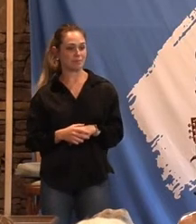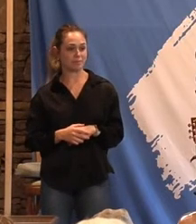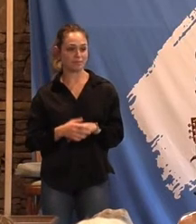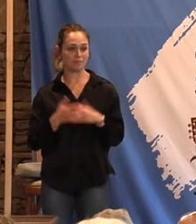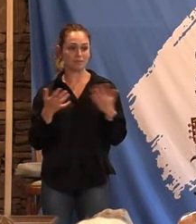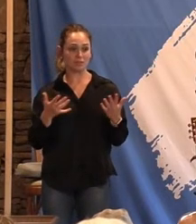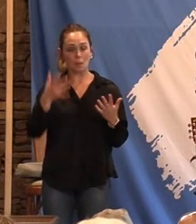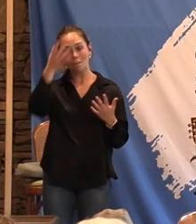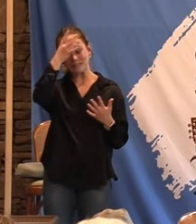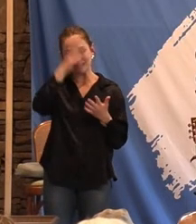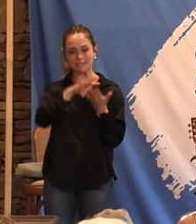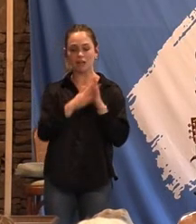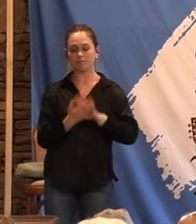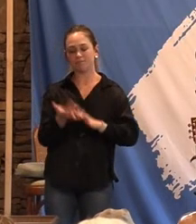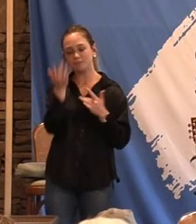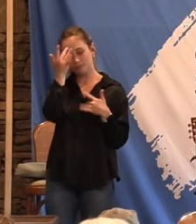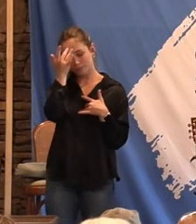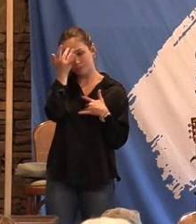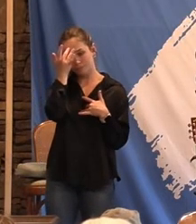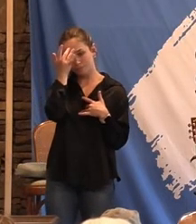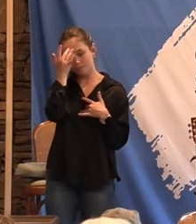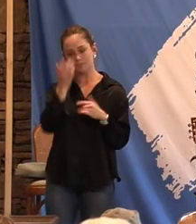Well, my dad got sick.